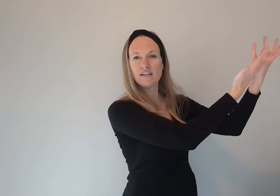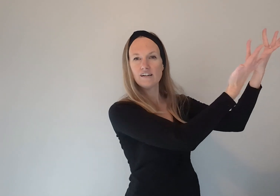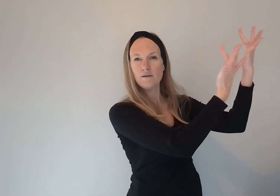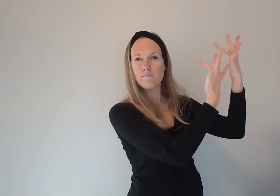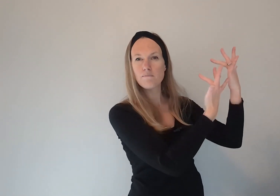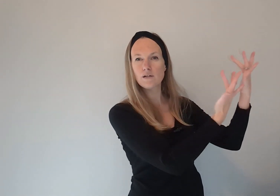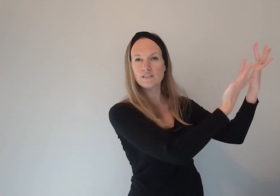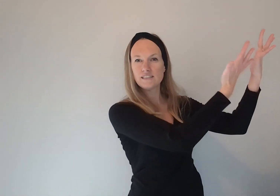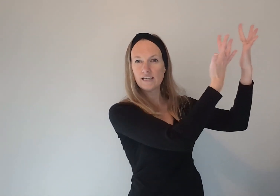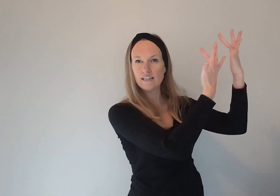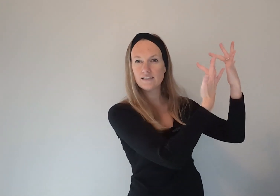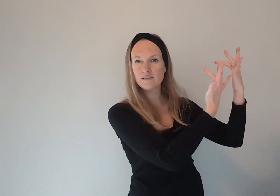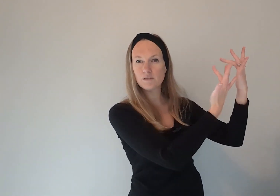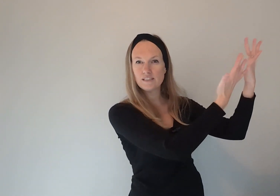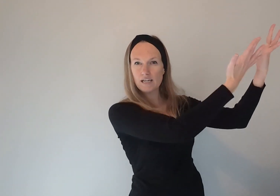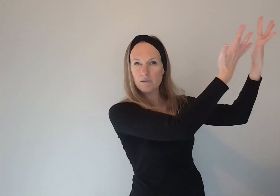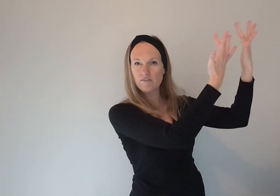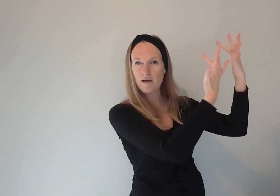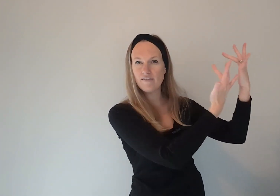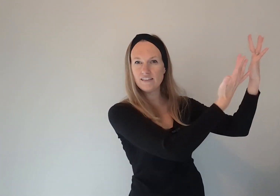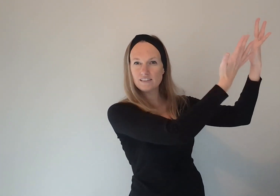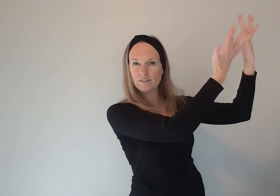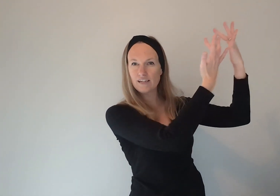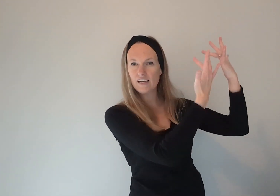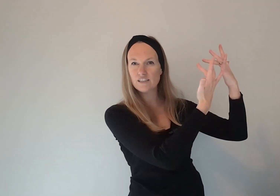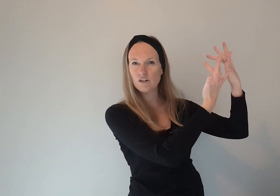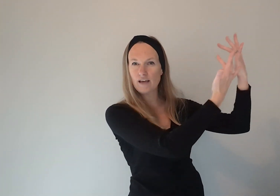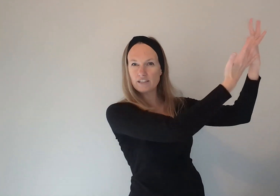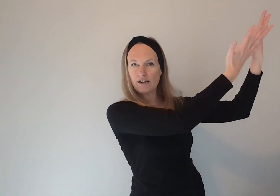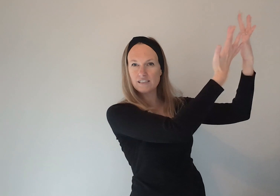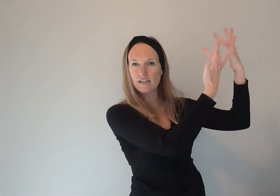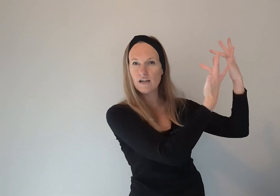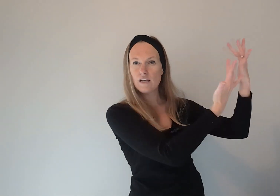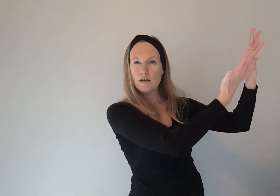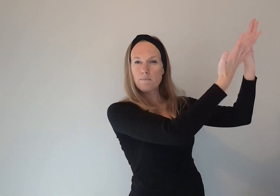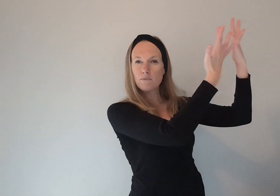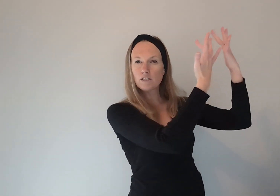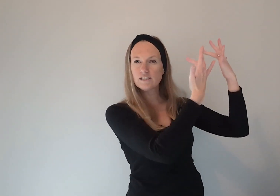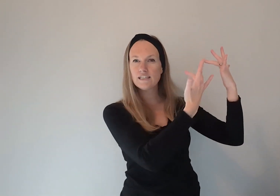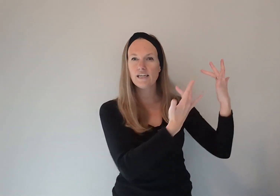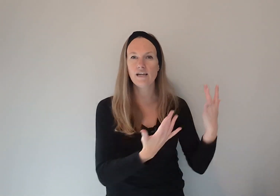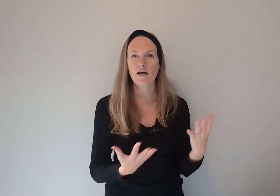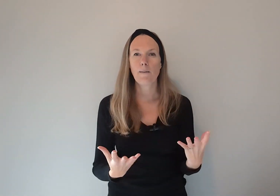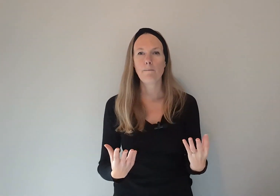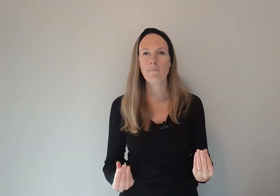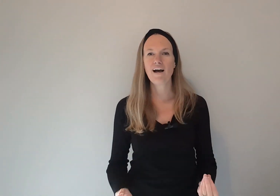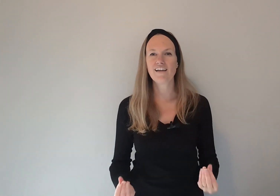finger, mercy. And this is mercy coming from heaven. So we're going to kind of show that direction. Mercy,